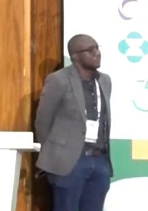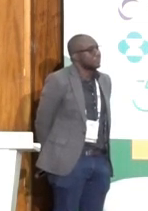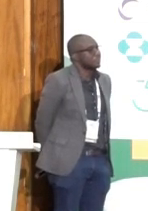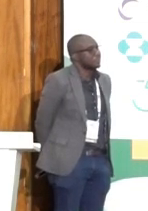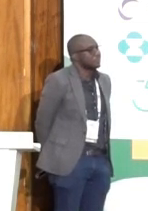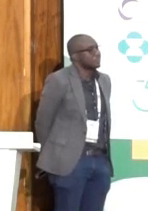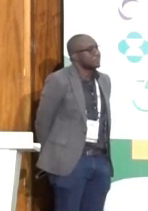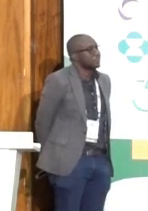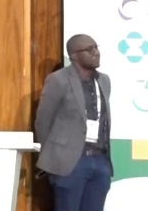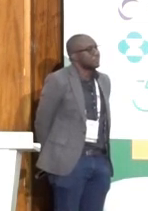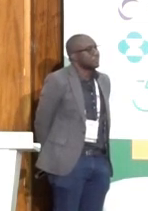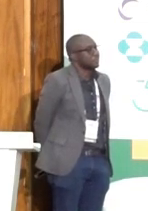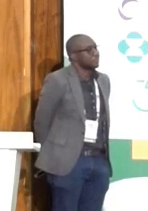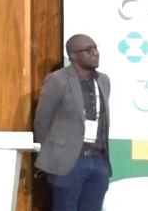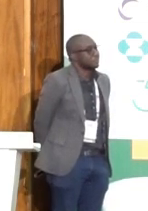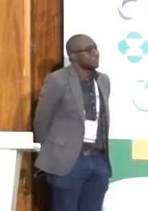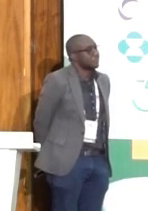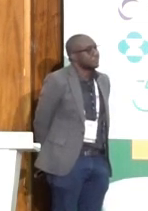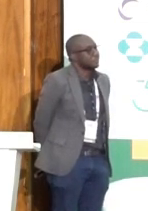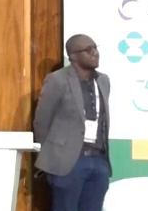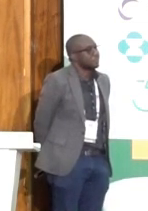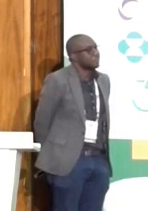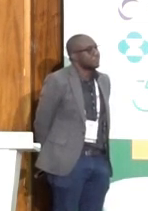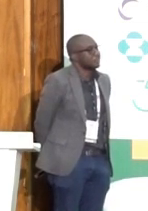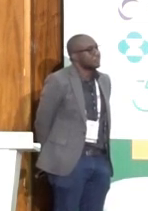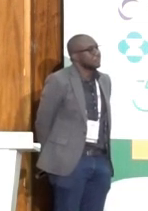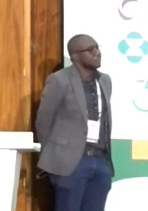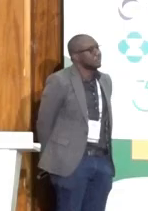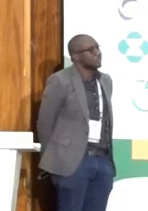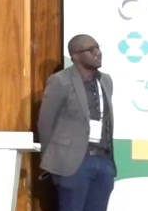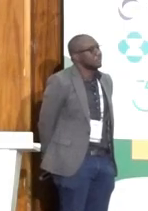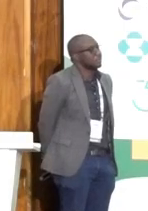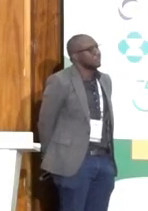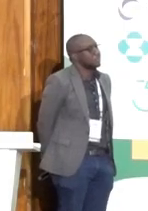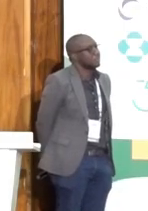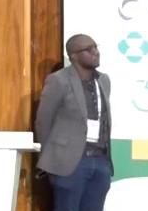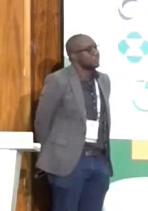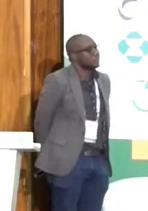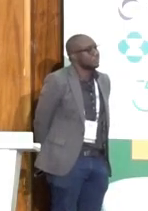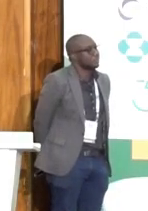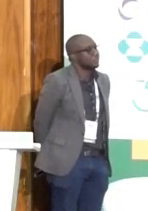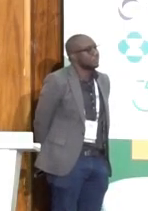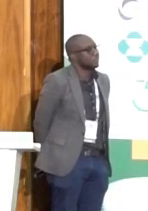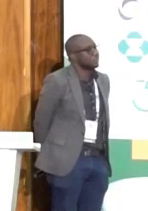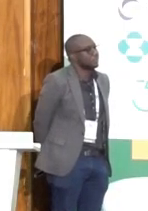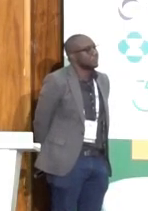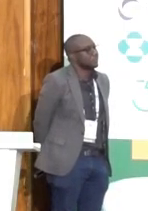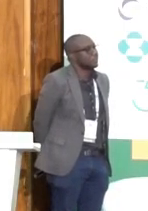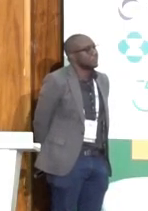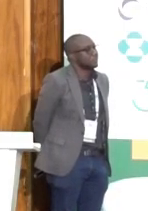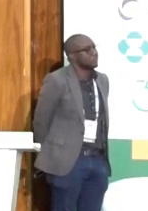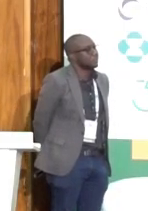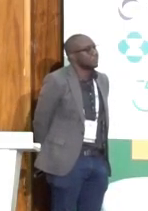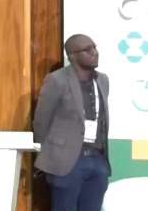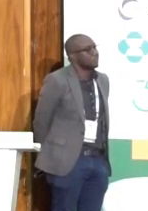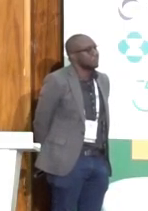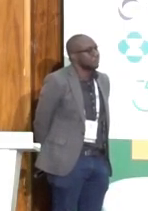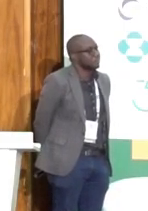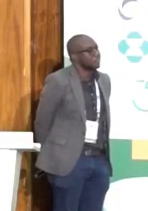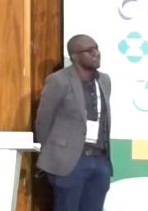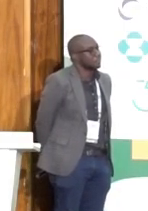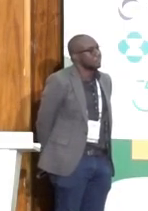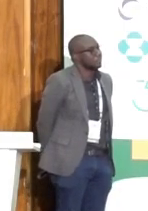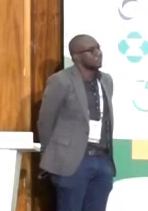we have support of the government with commodities and everything else to support the LGBTQI